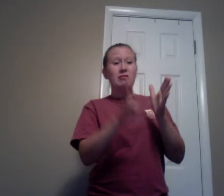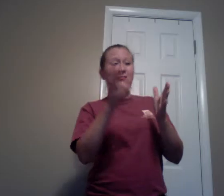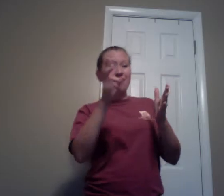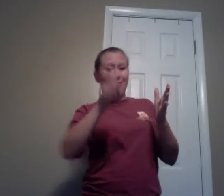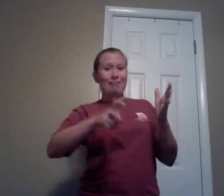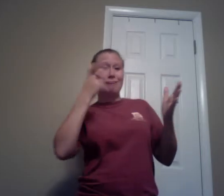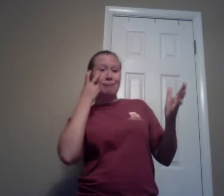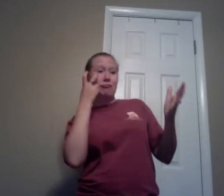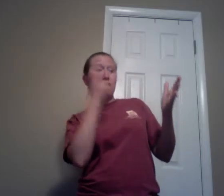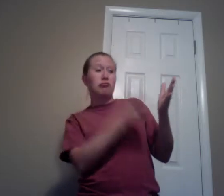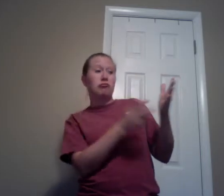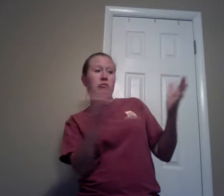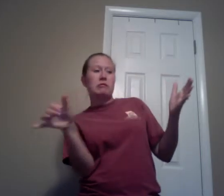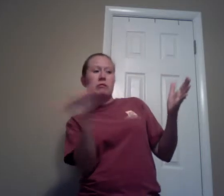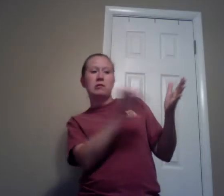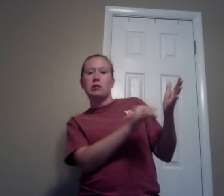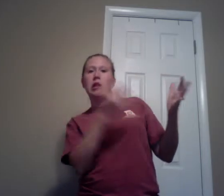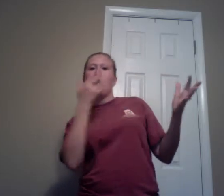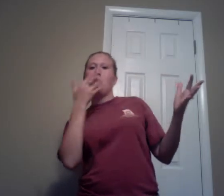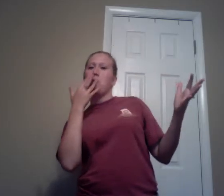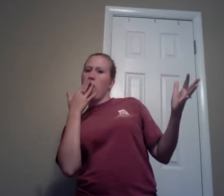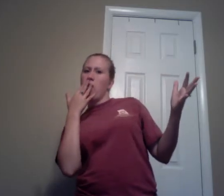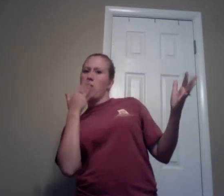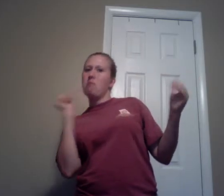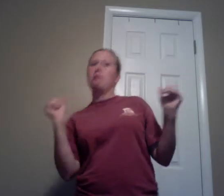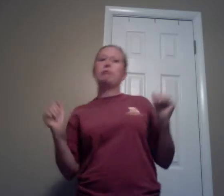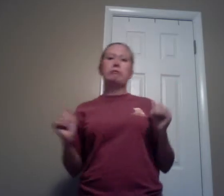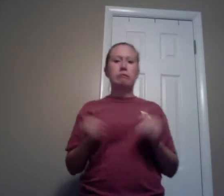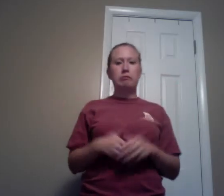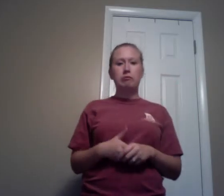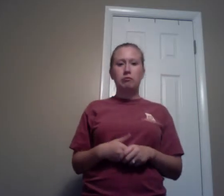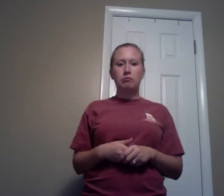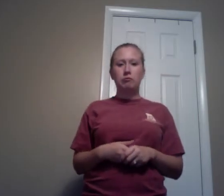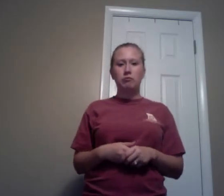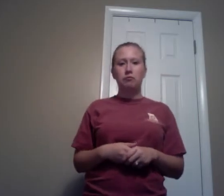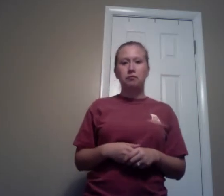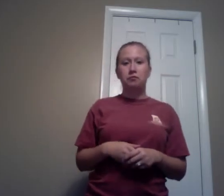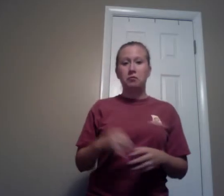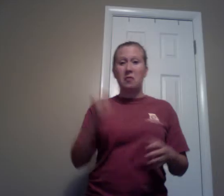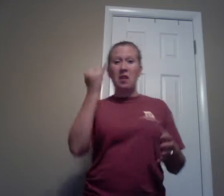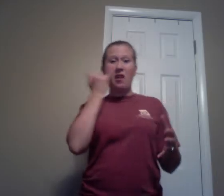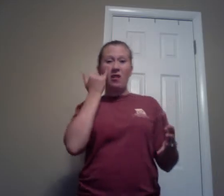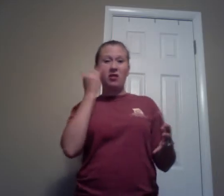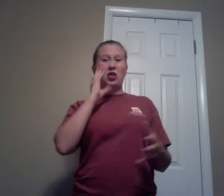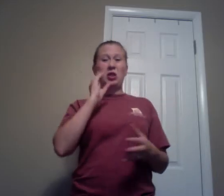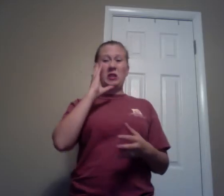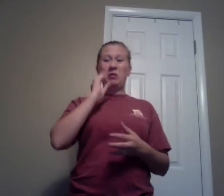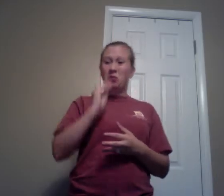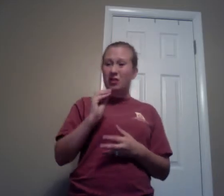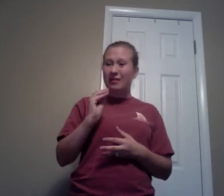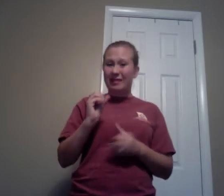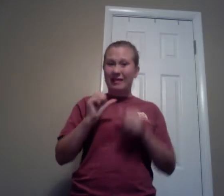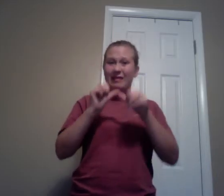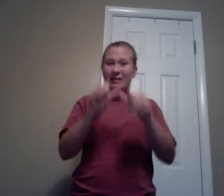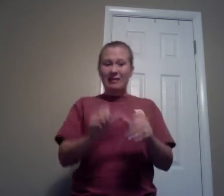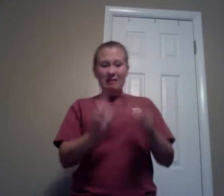to contact the endoscopy center for instructions. If you are drinking the second half of the preparation on the